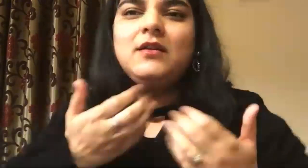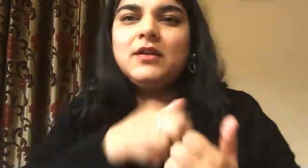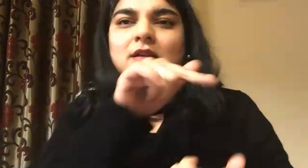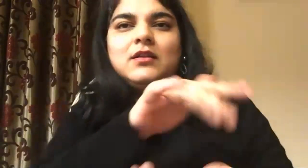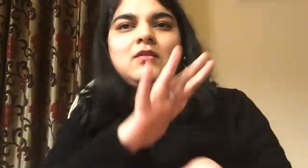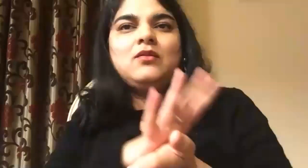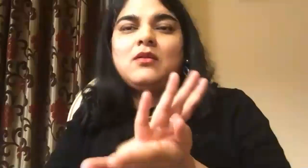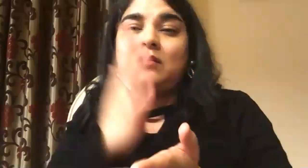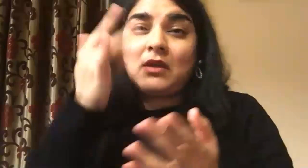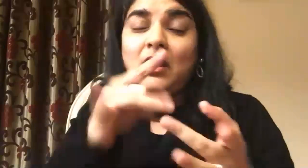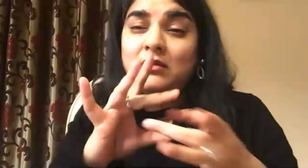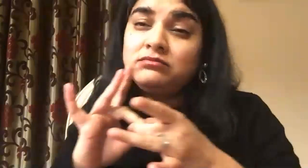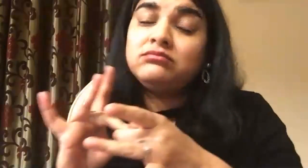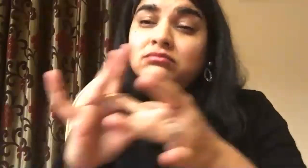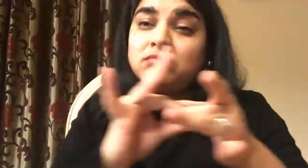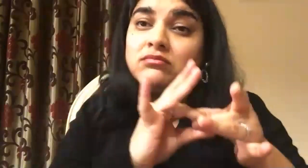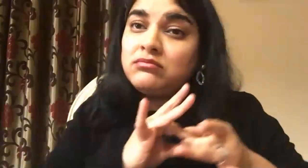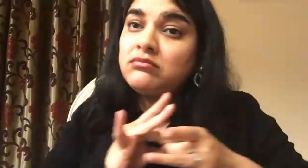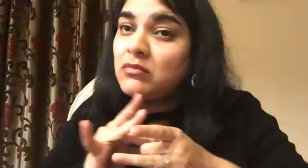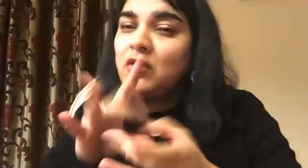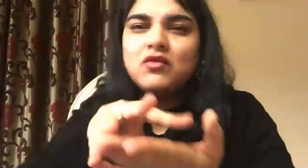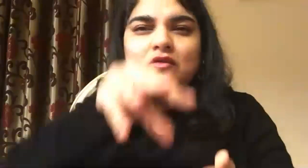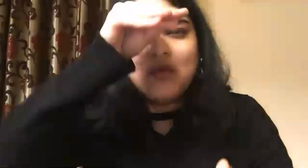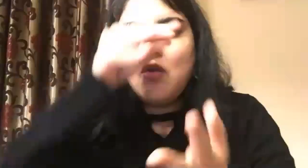Alert. Sarah Stadnicki has joined the meeting.